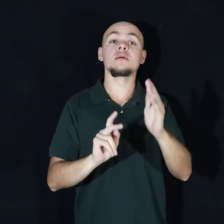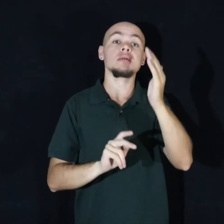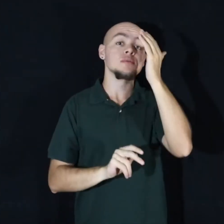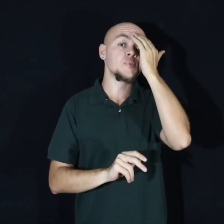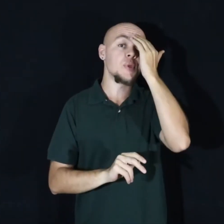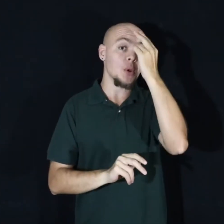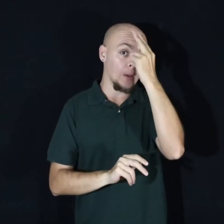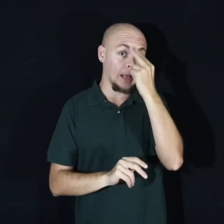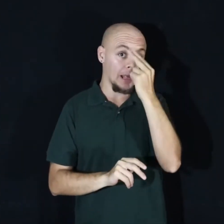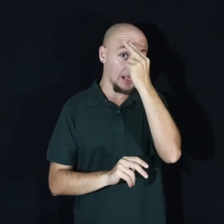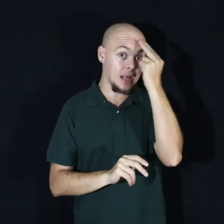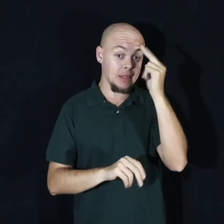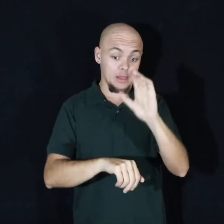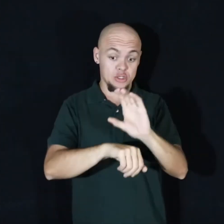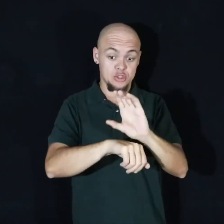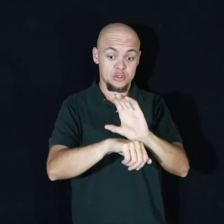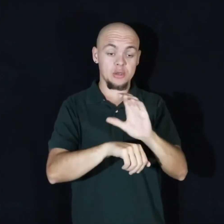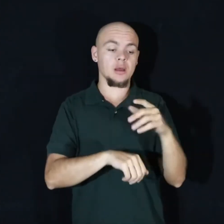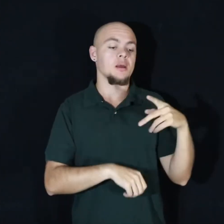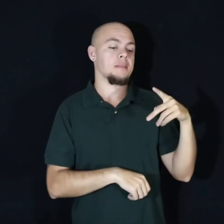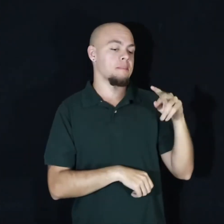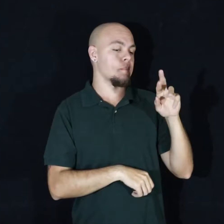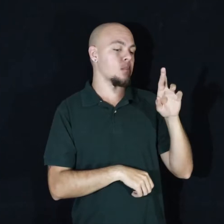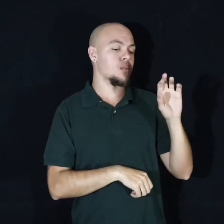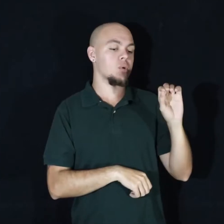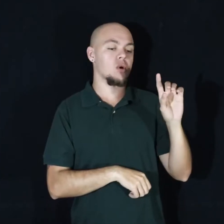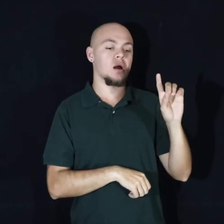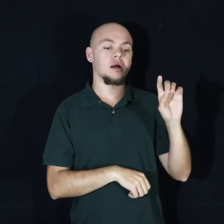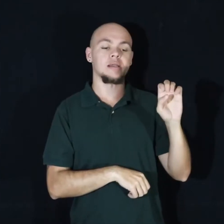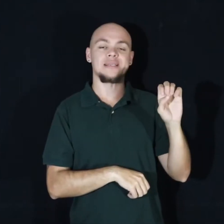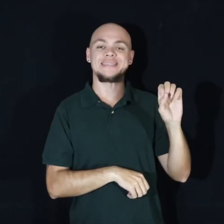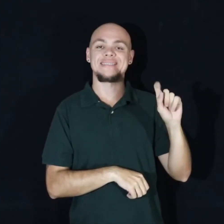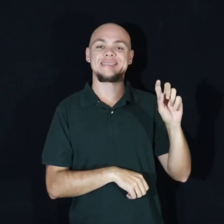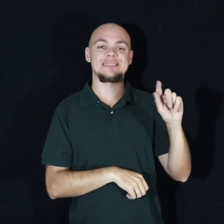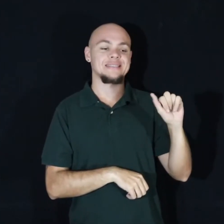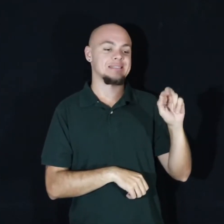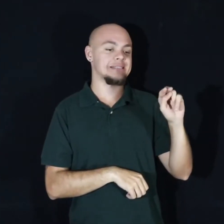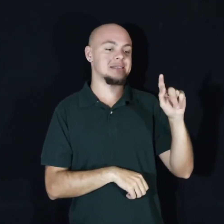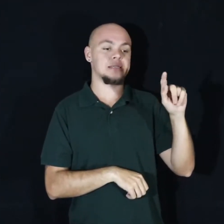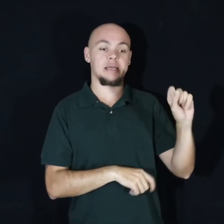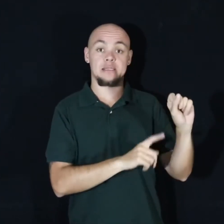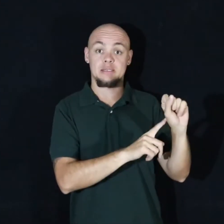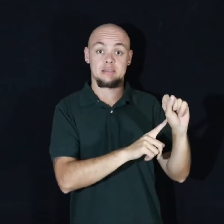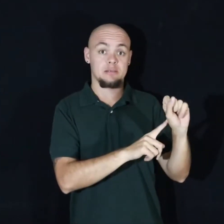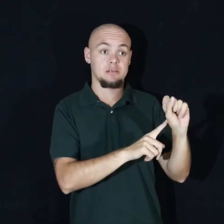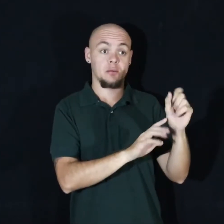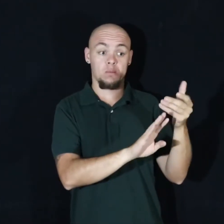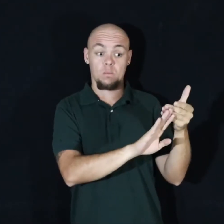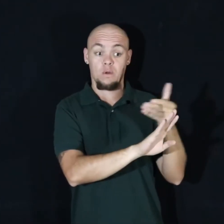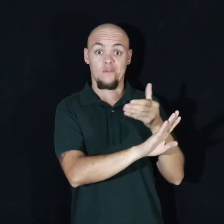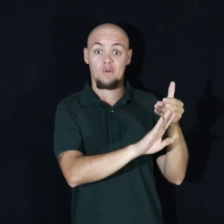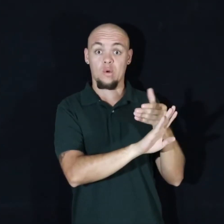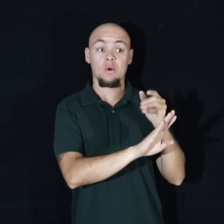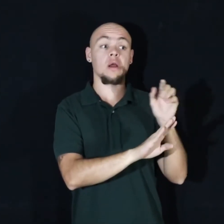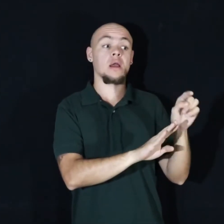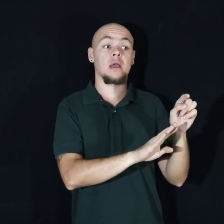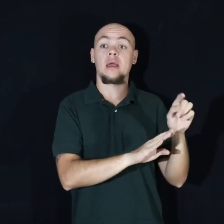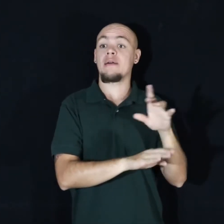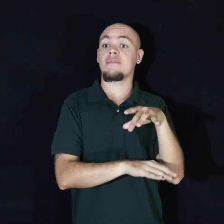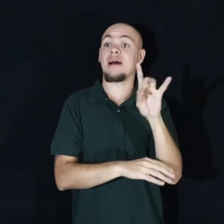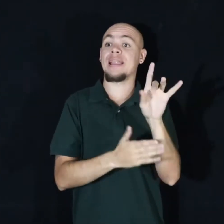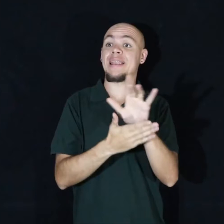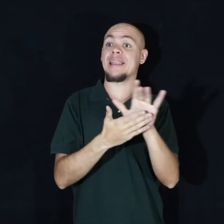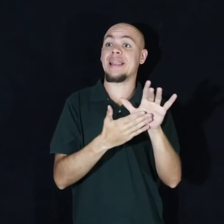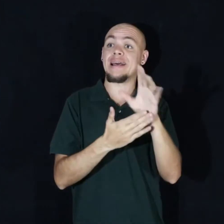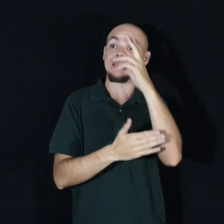people from having their weddings there, think of Catholic churches. Protestants cannot marry within the Catholic Church. If you were a